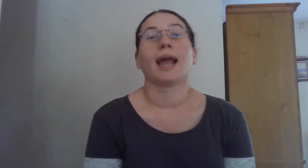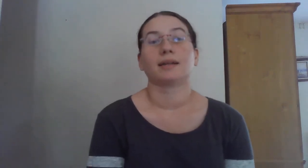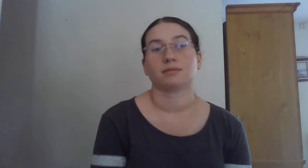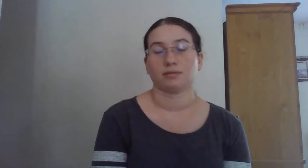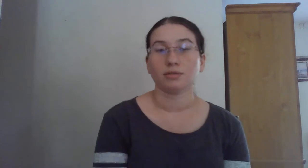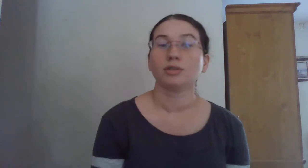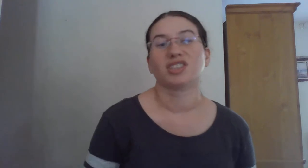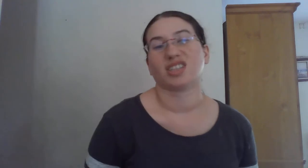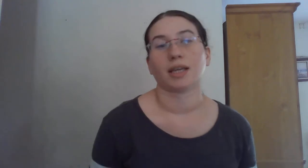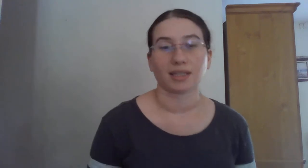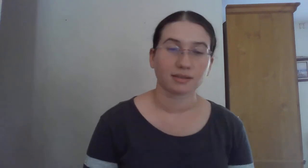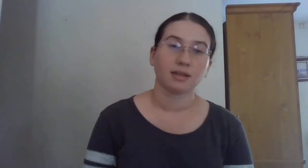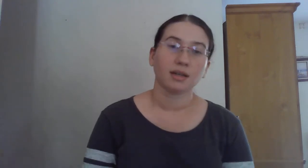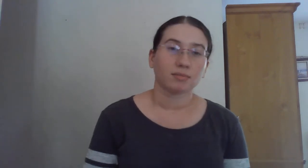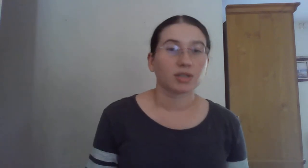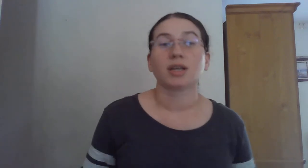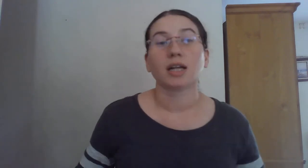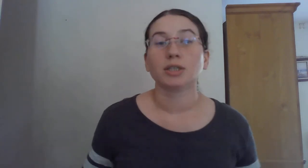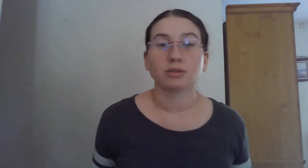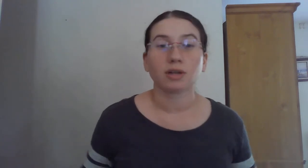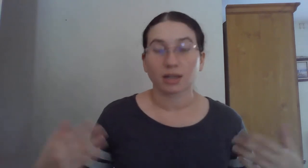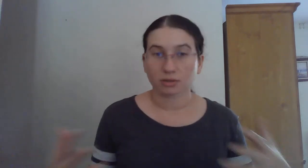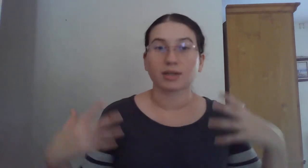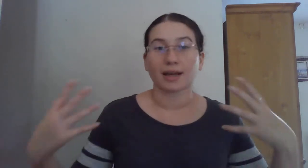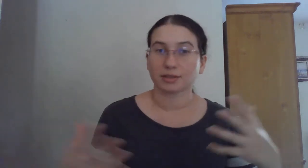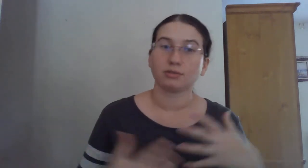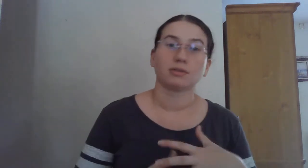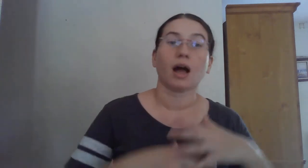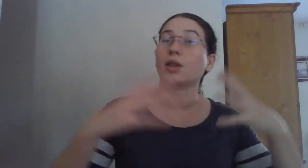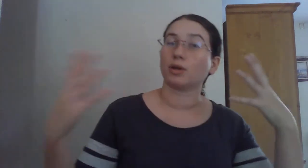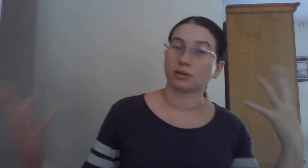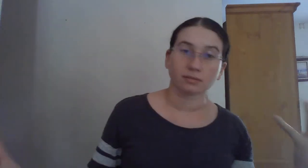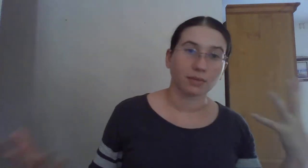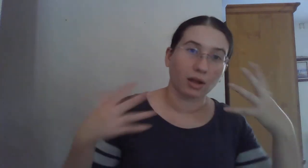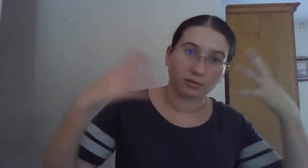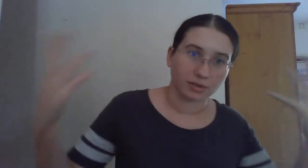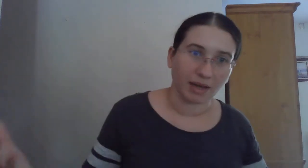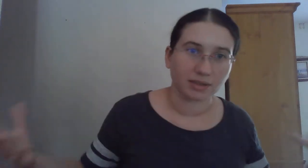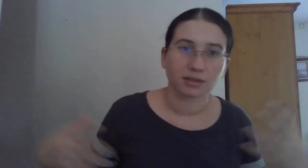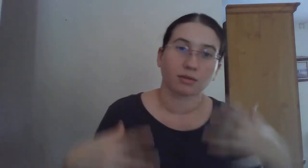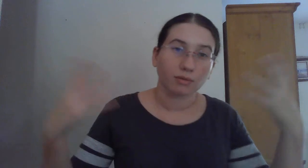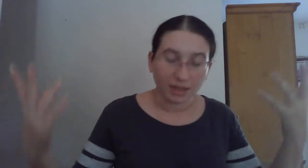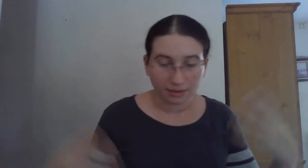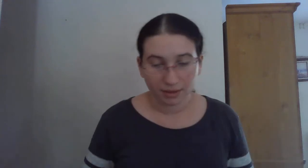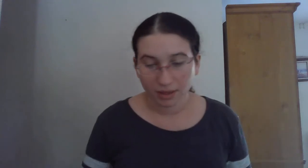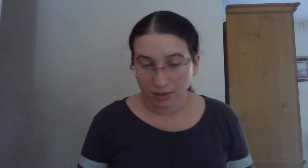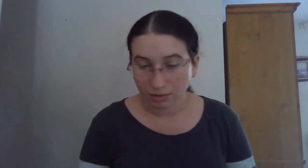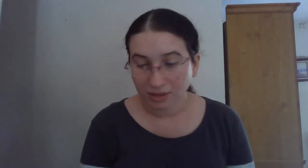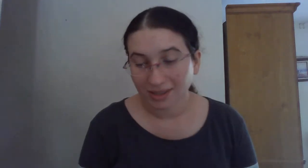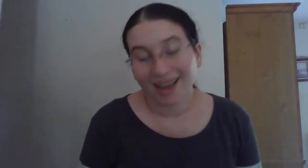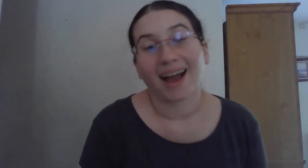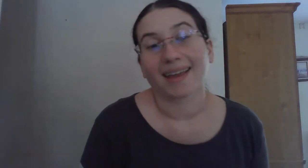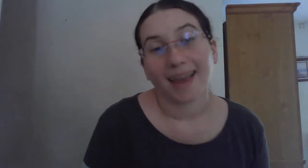can. You could just say yes. But you gotta learn how to use other responses other ways. So you can say, I